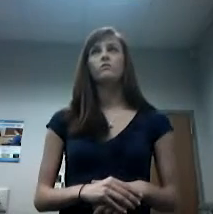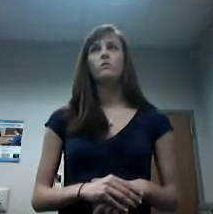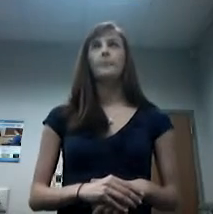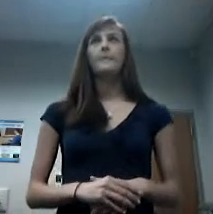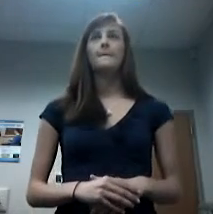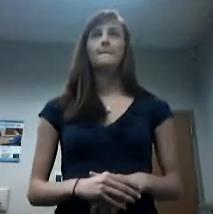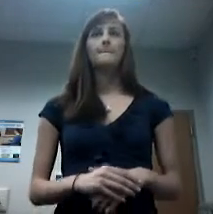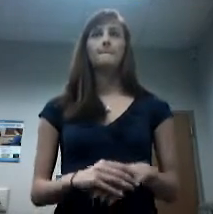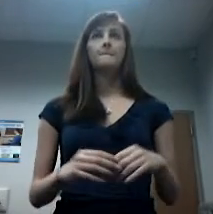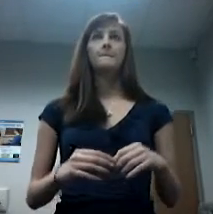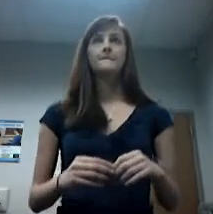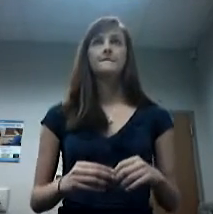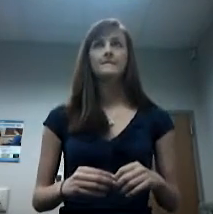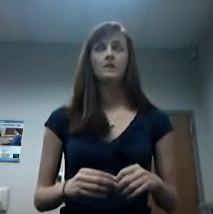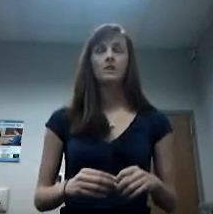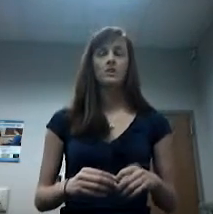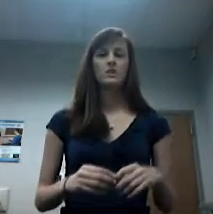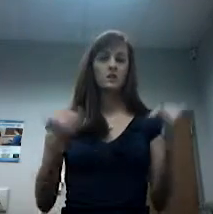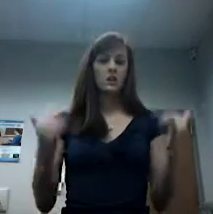All right, what about Washington? Lacey?